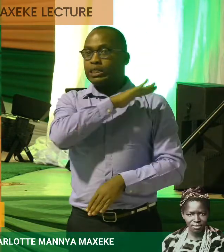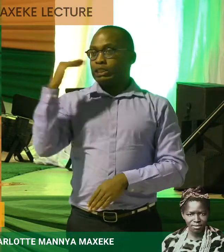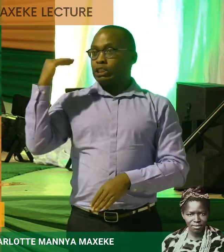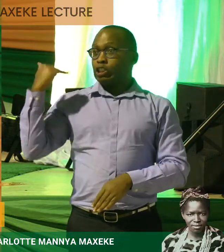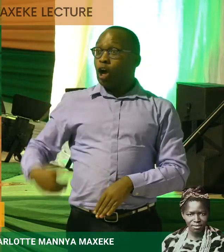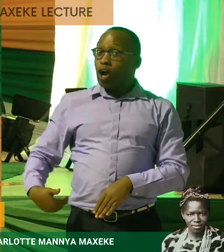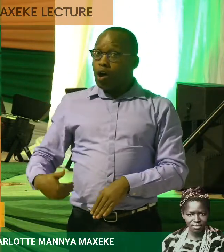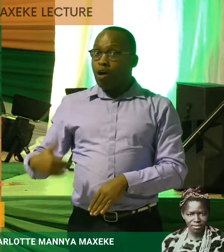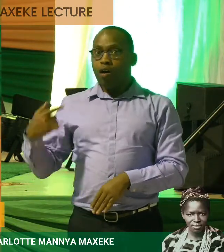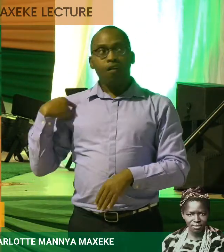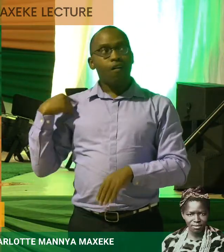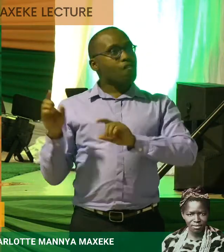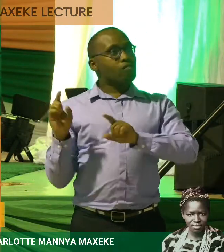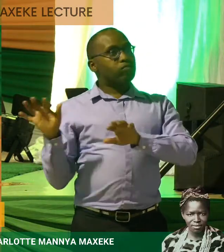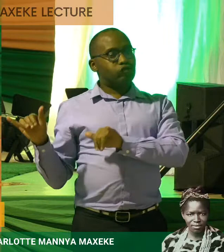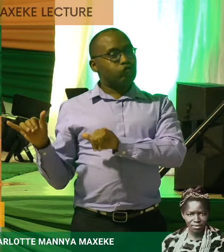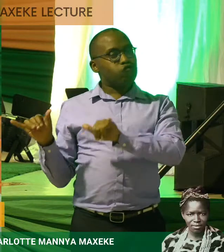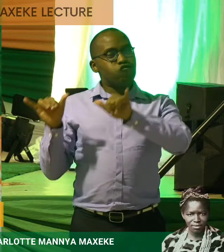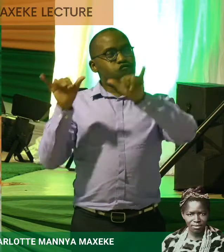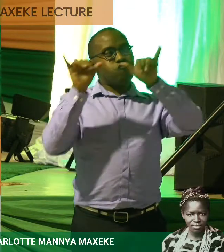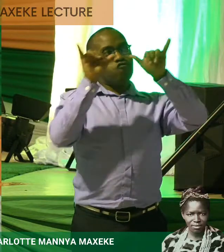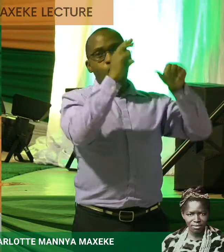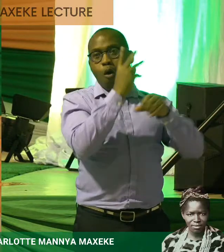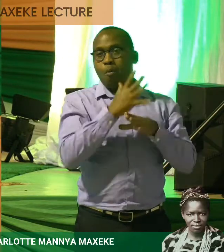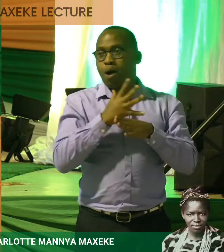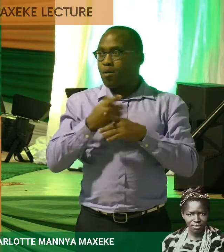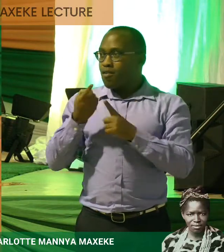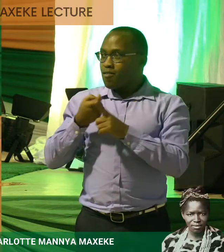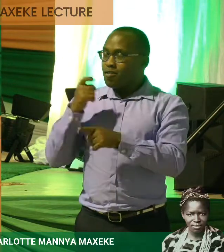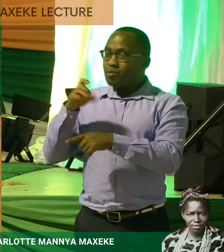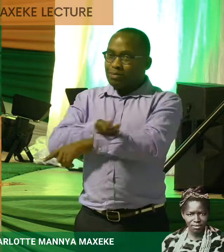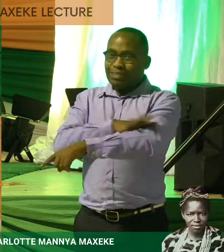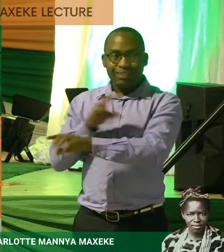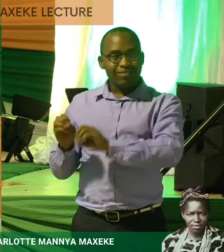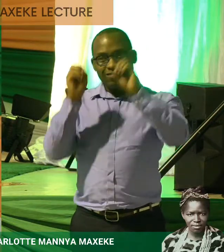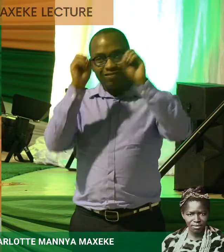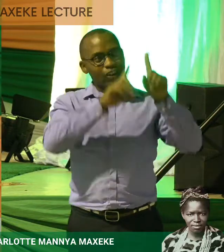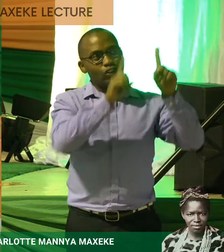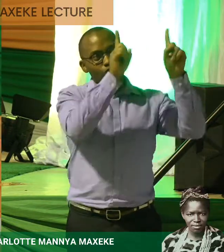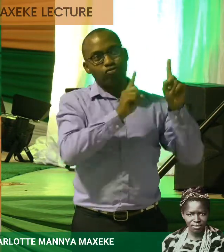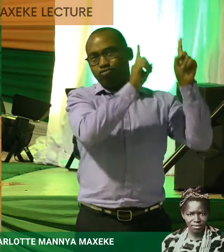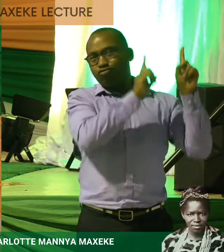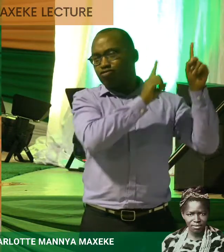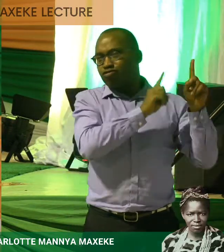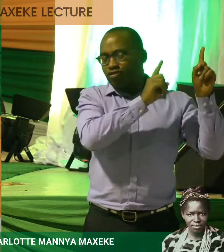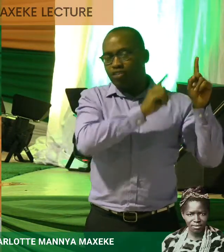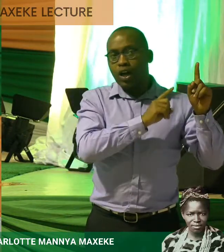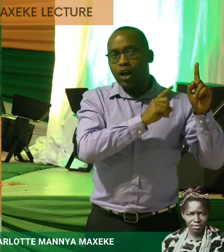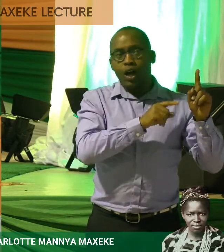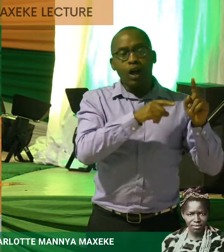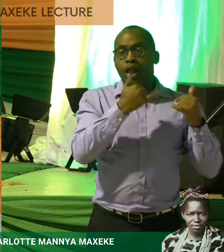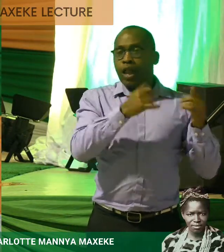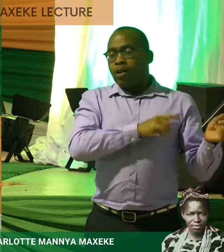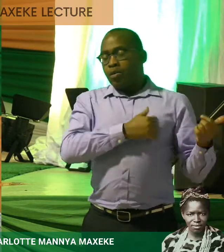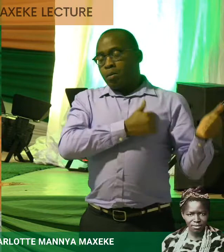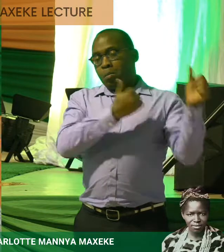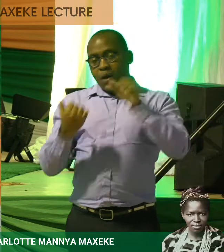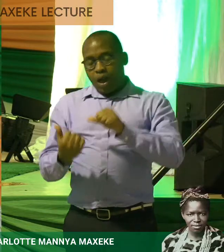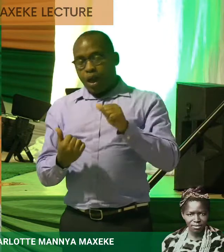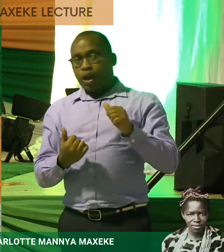heyi abayivaliweyo nemilomo basayifuna phana nangoku into nasimane sinqatyelwa